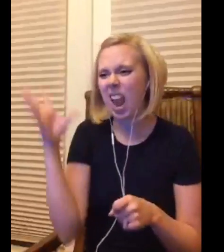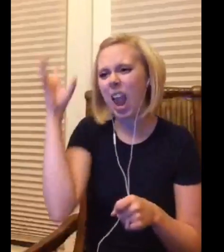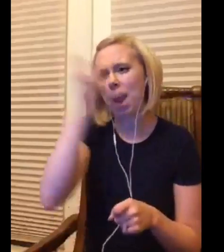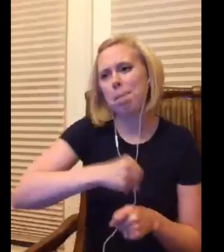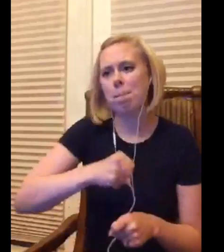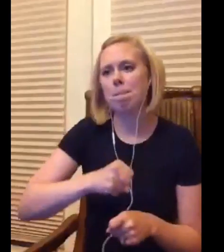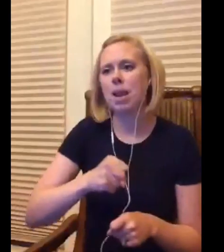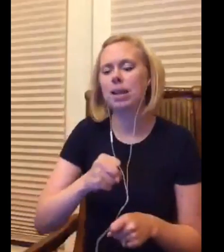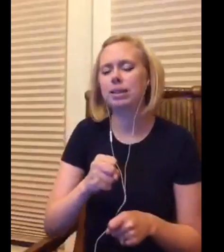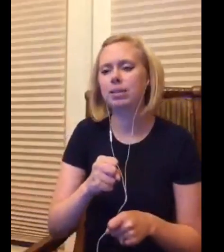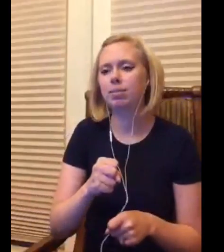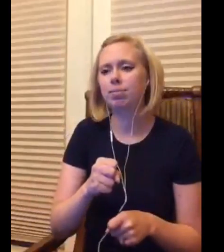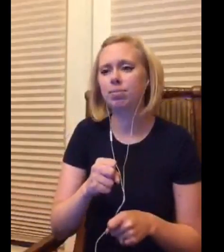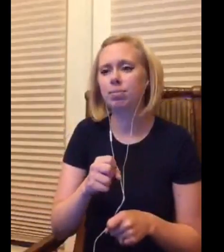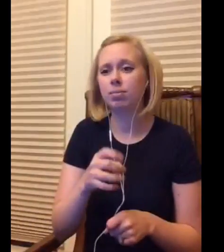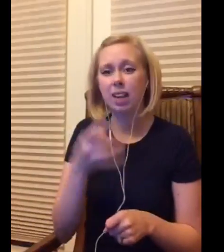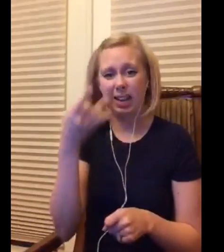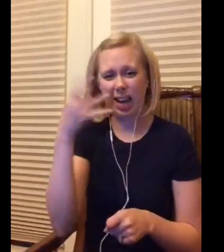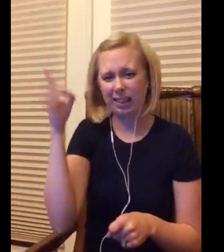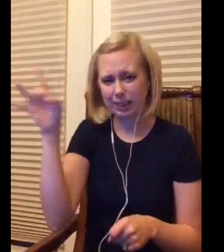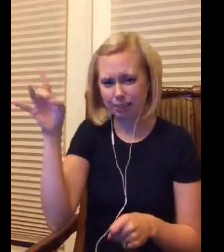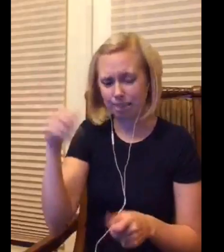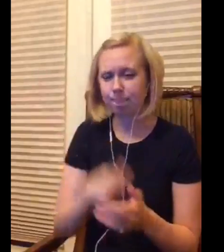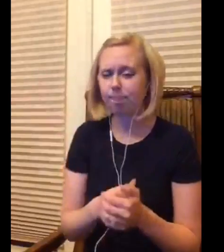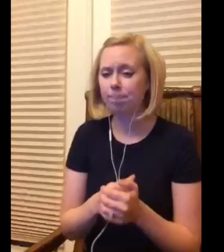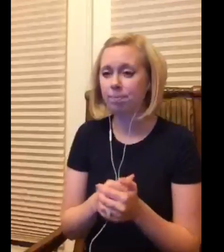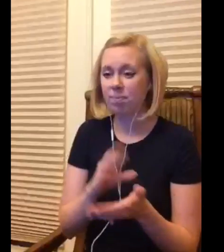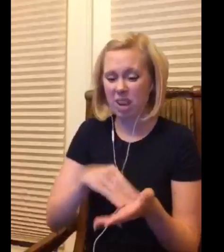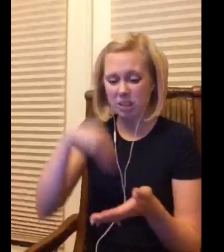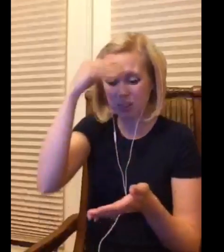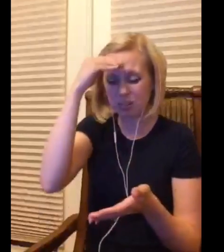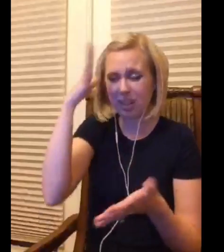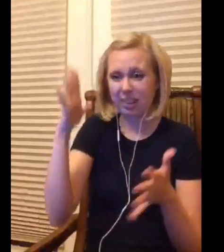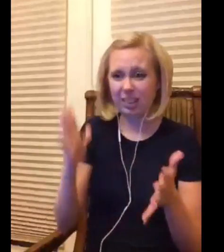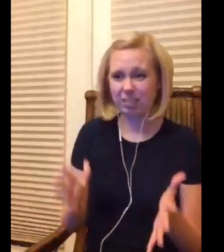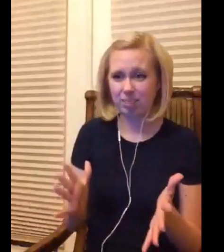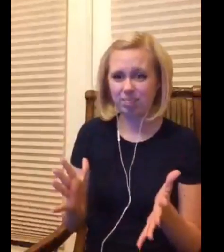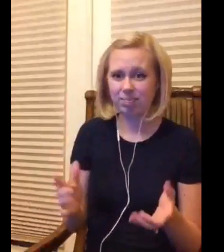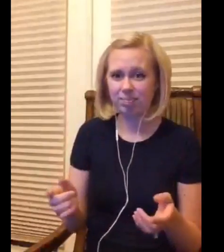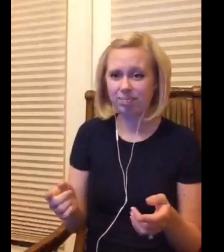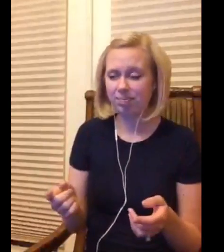He said, Miss Pearson, is this an F? I said, yes.